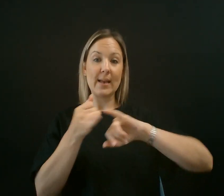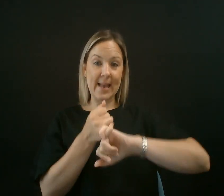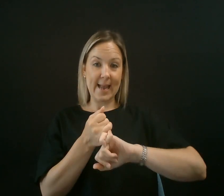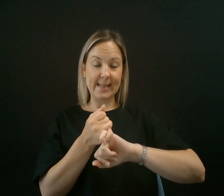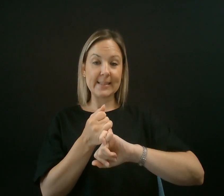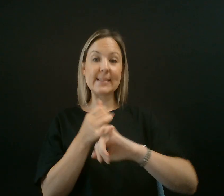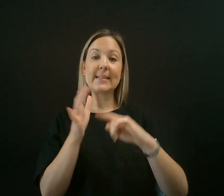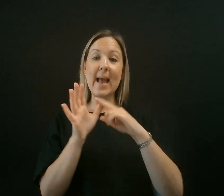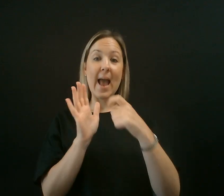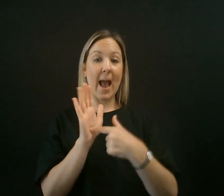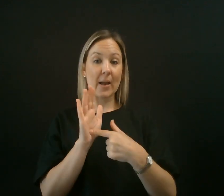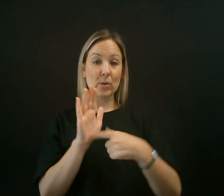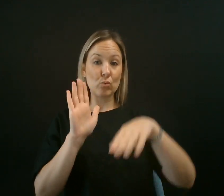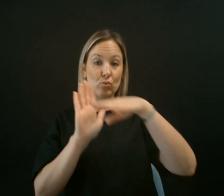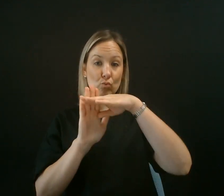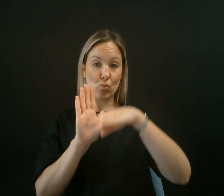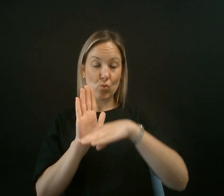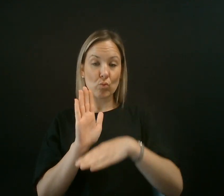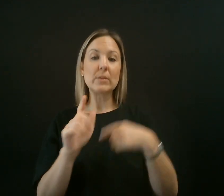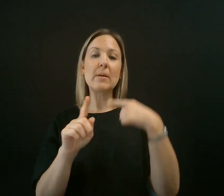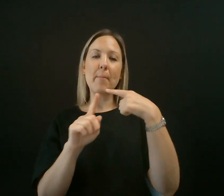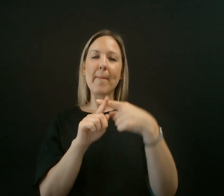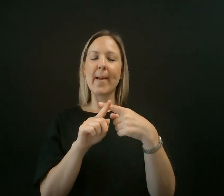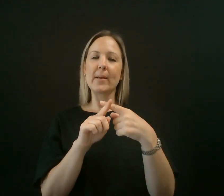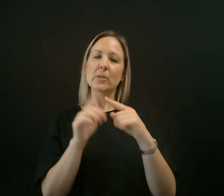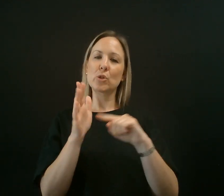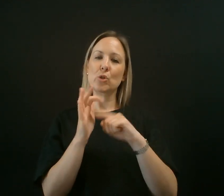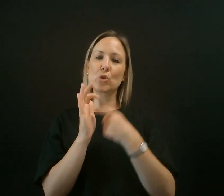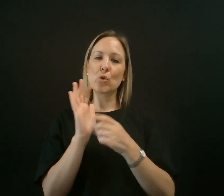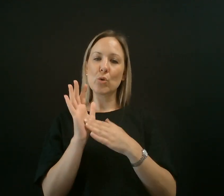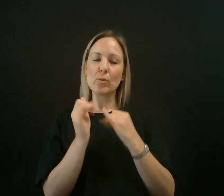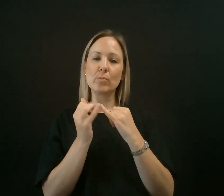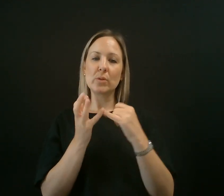Act rules and terms of business.